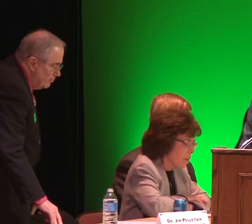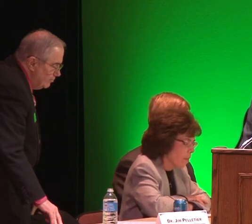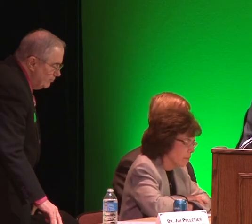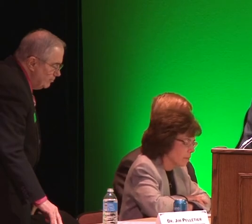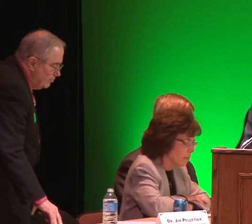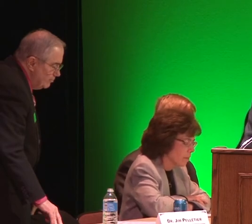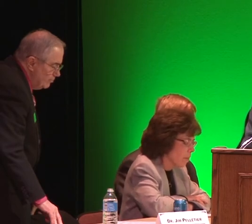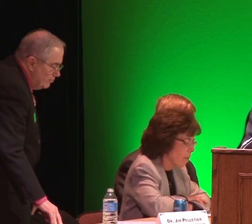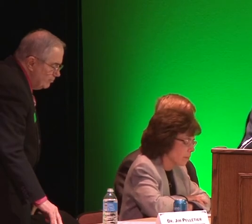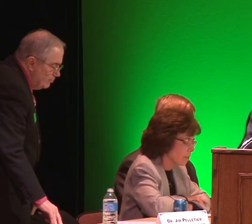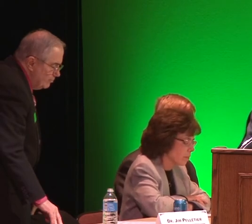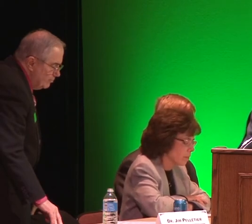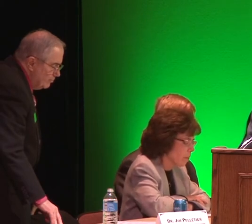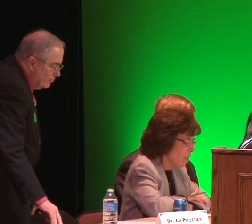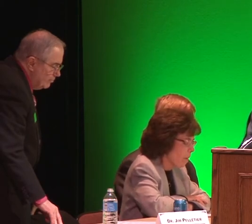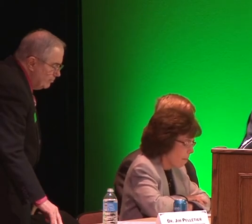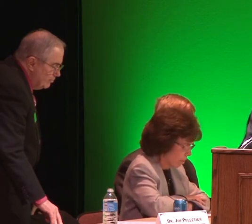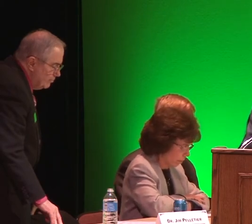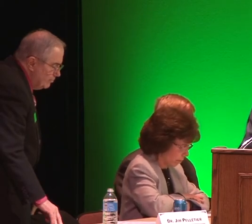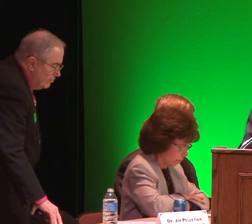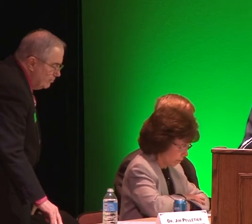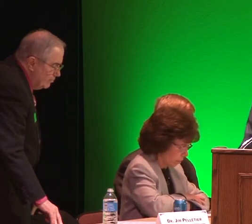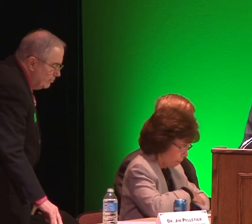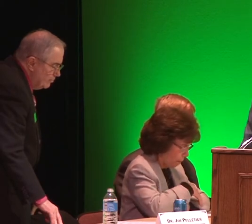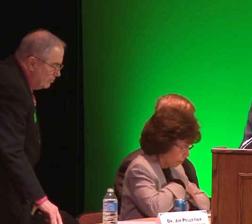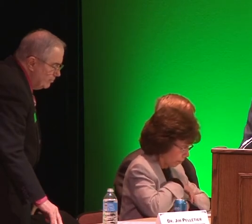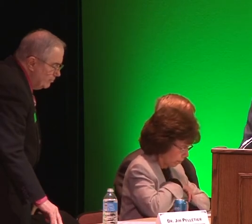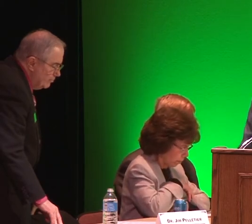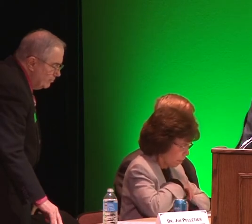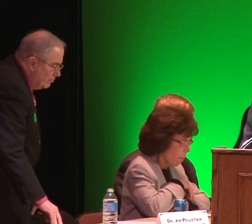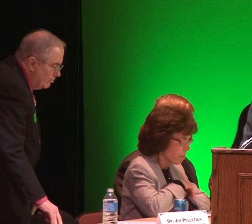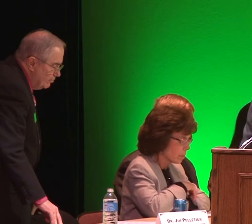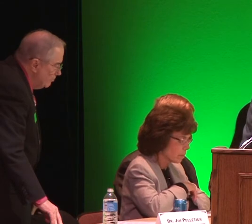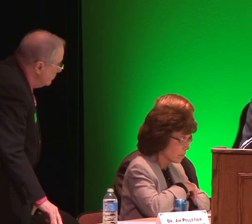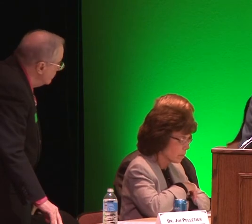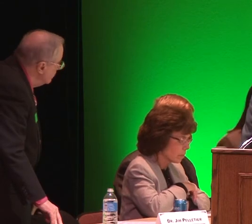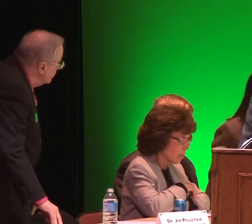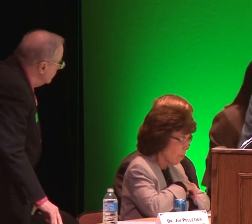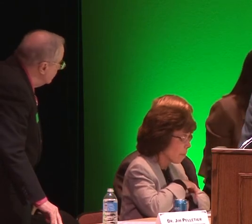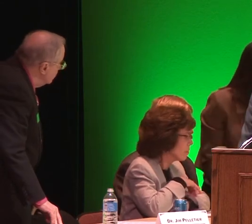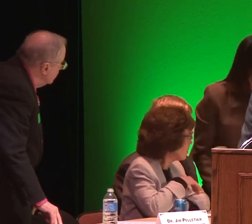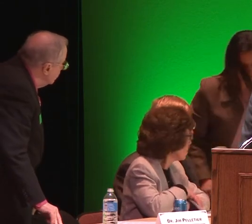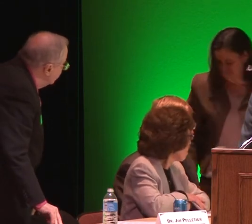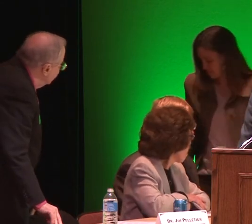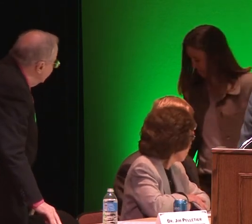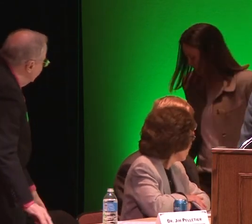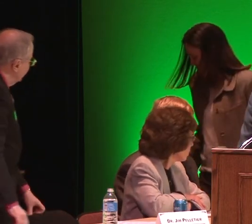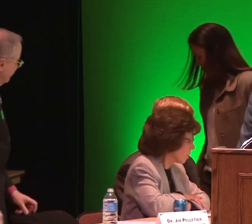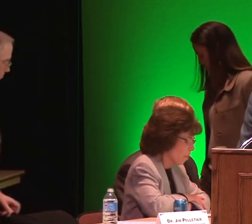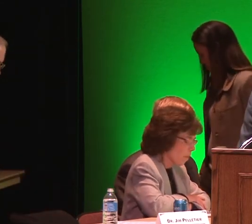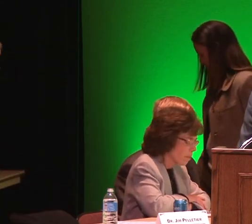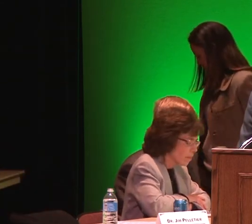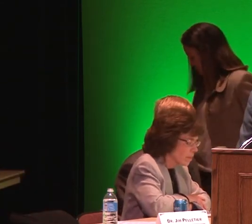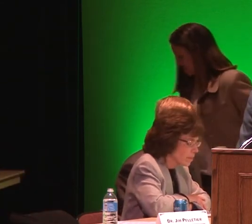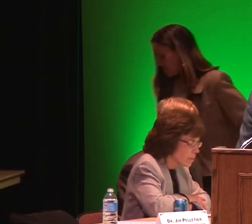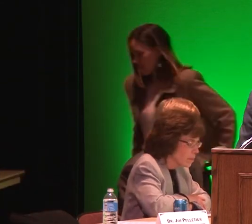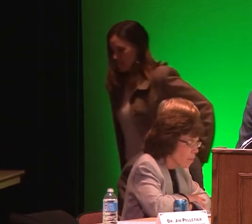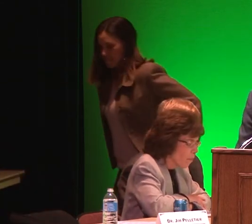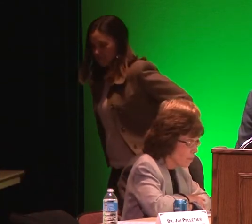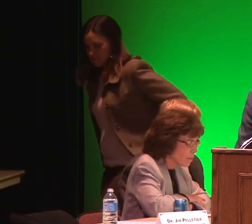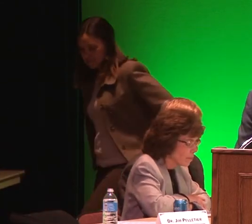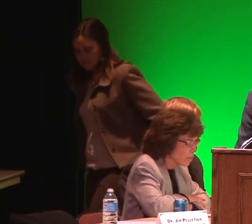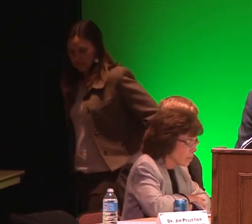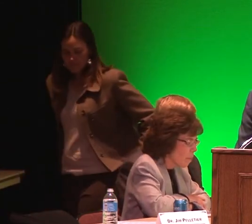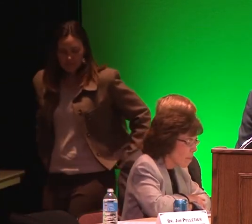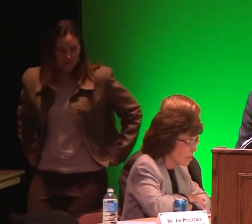the third place awards in the junior division, and Christine Bellavance, a member of the committee,